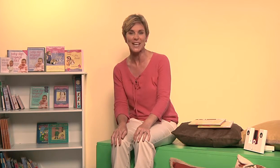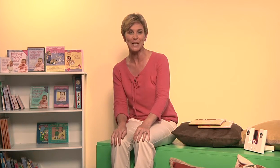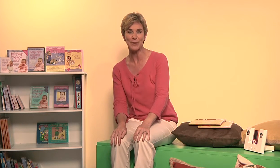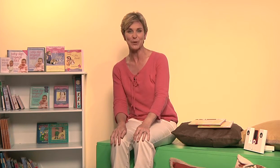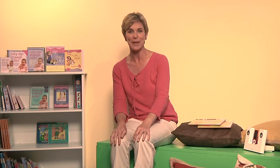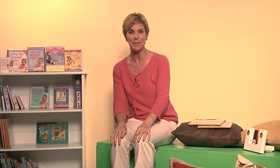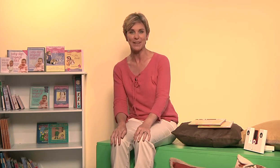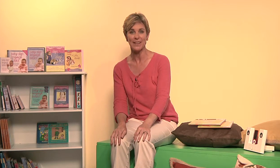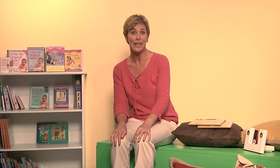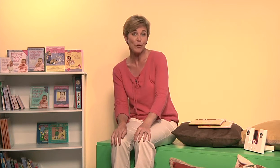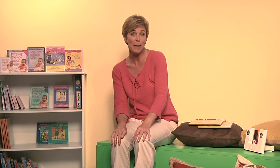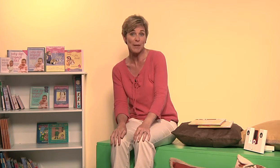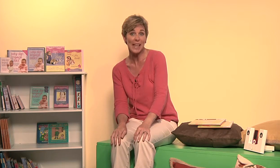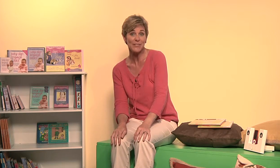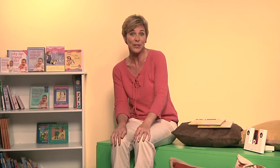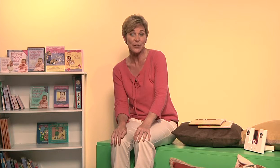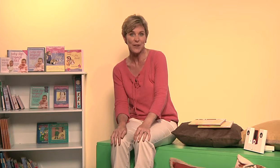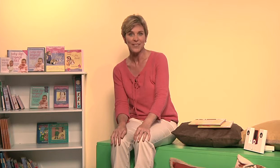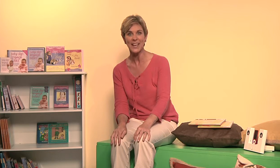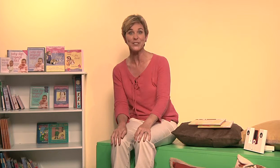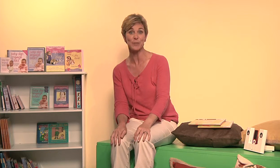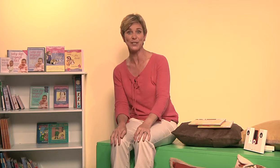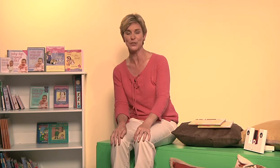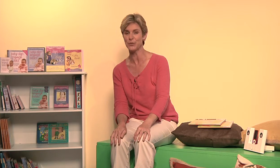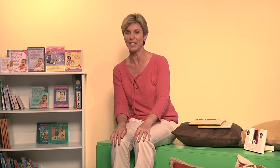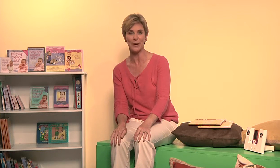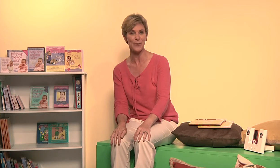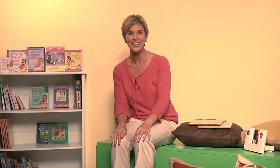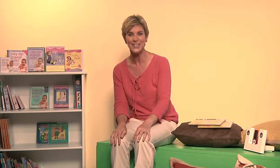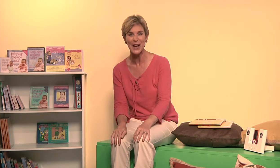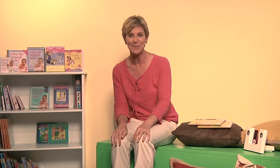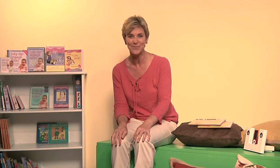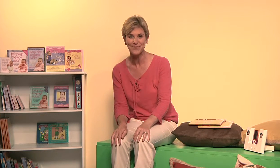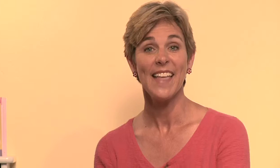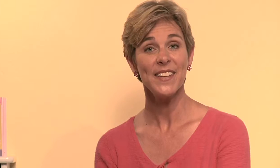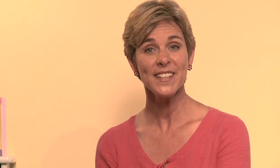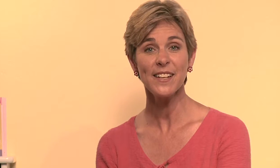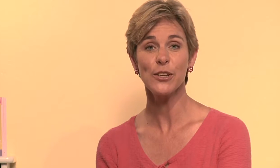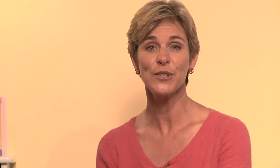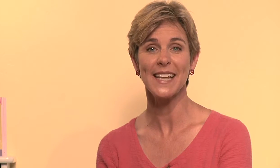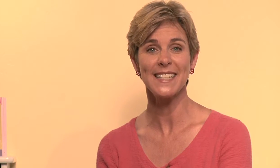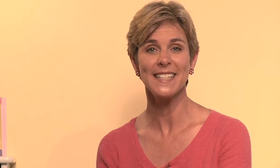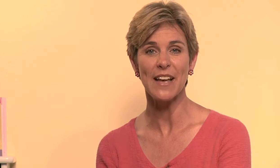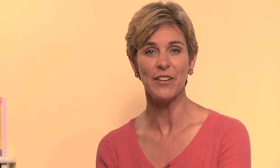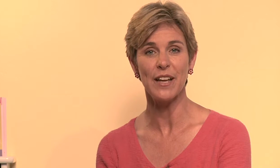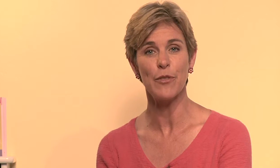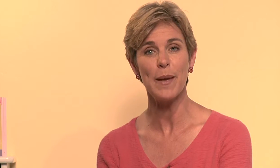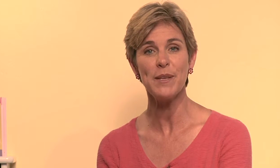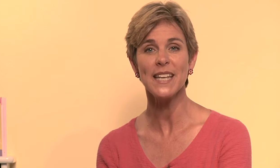signing with your baby. If your baby laughs at you, that just means you're doing a great job. This concludes Lesson 7 of the Baby Sign